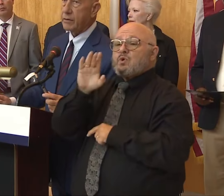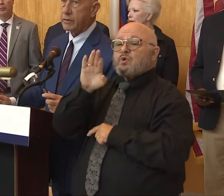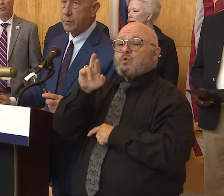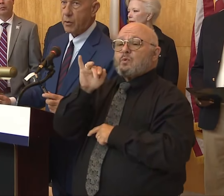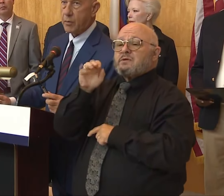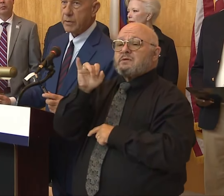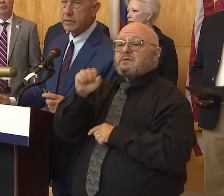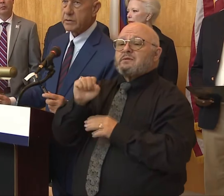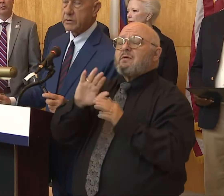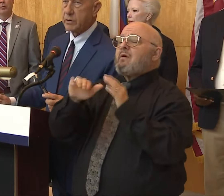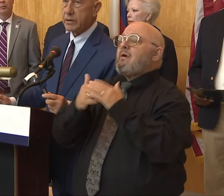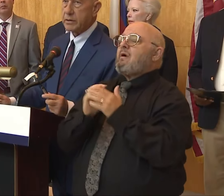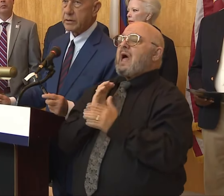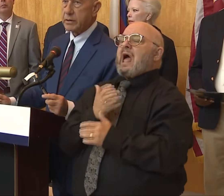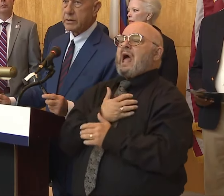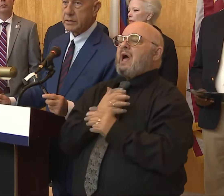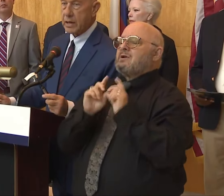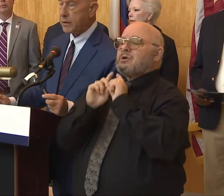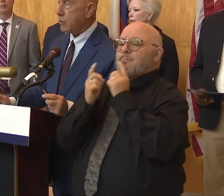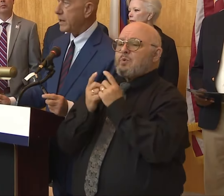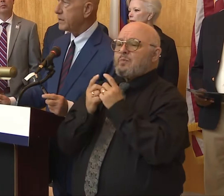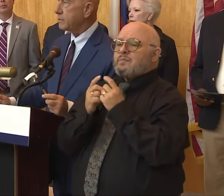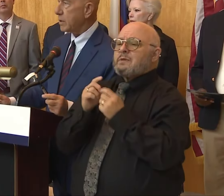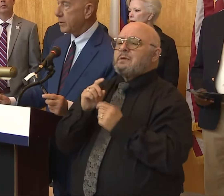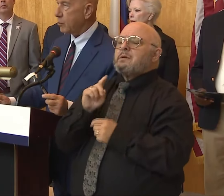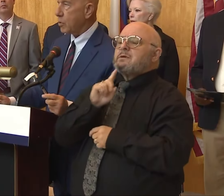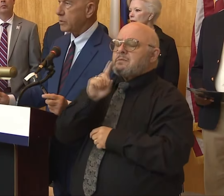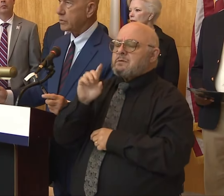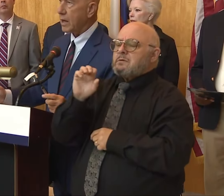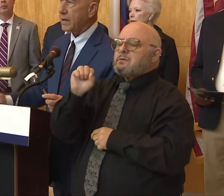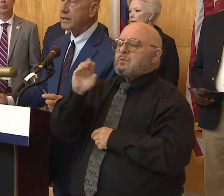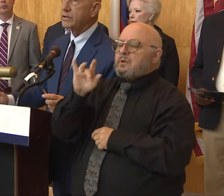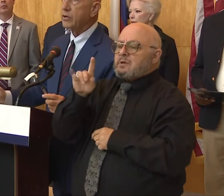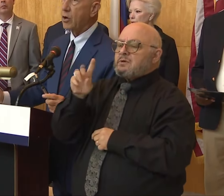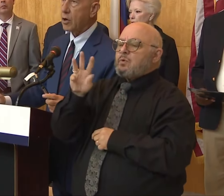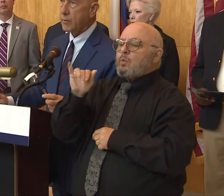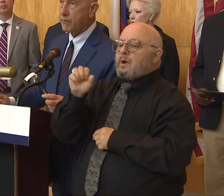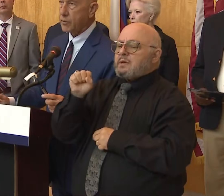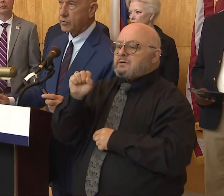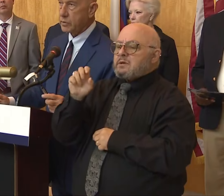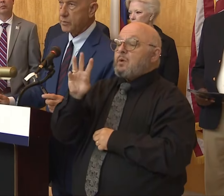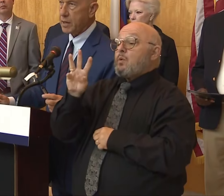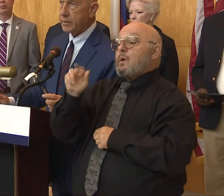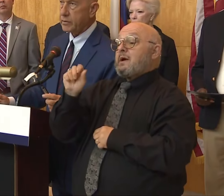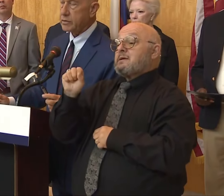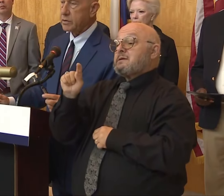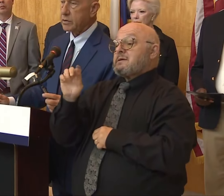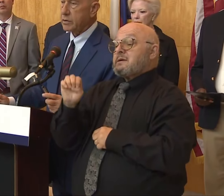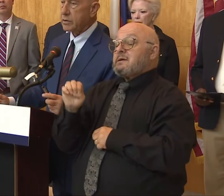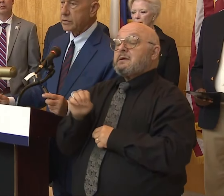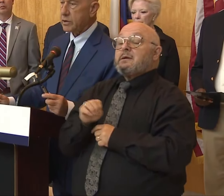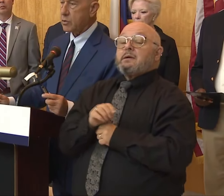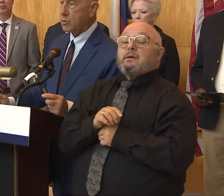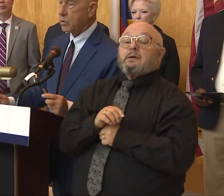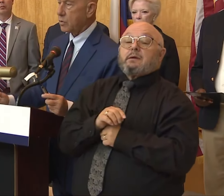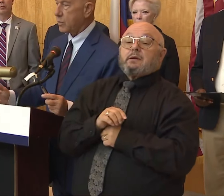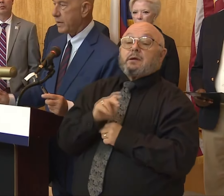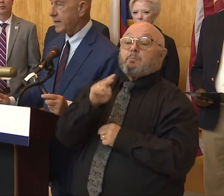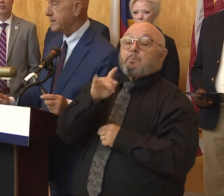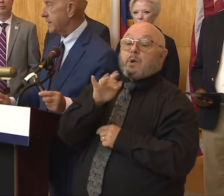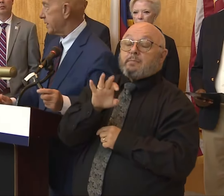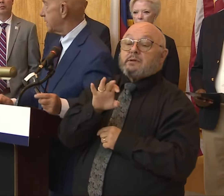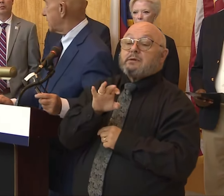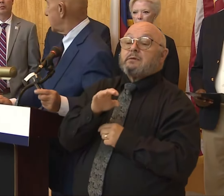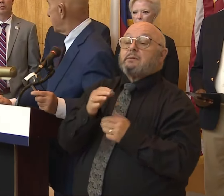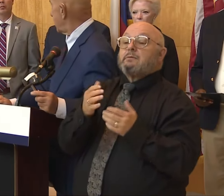of our departments, certainly solid waste, public works, I consider all of them first responders. So with